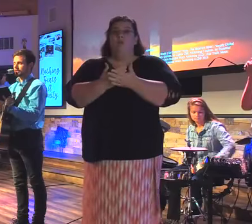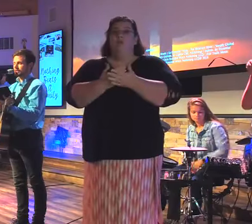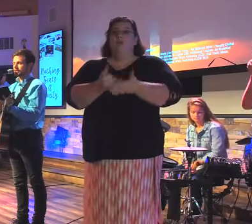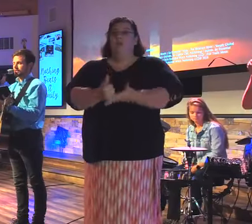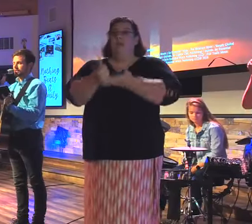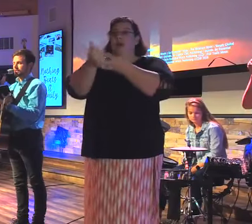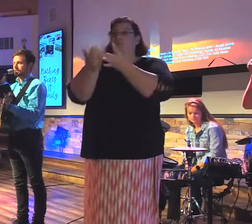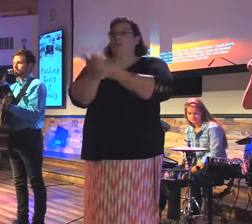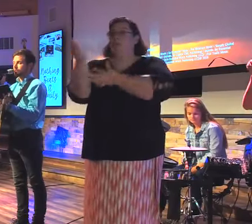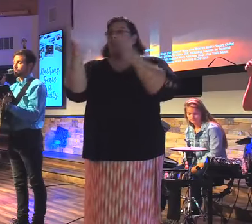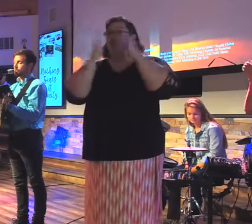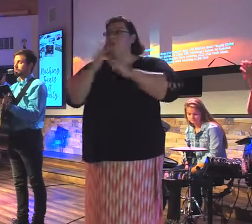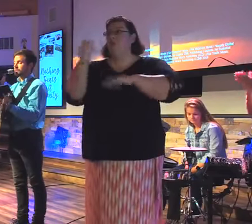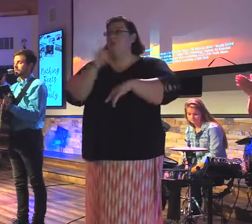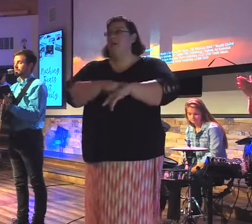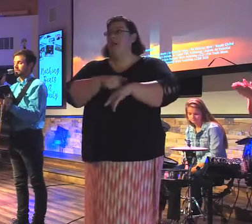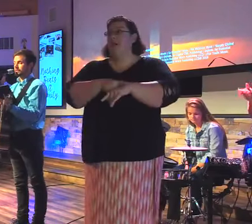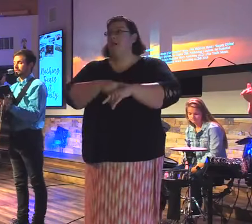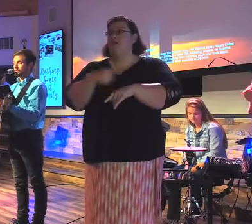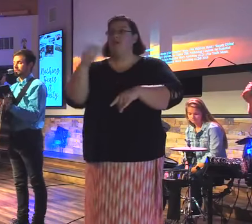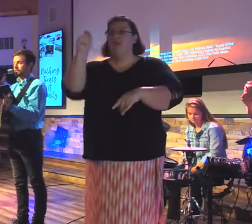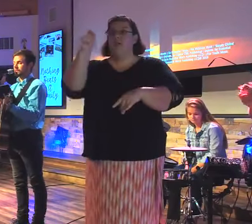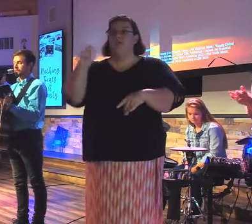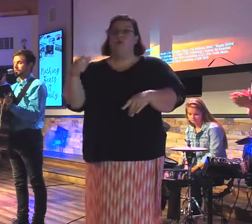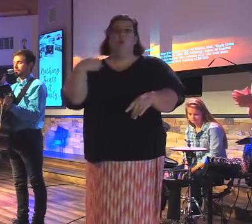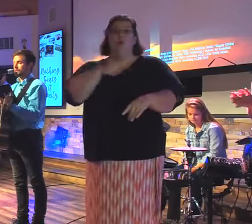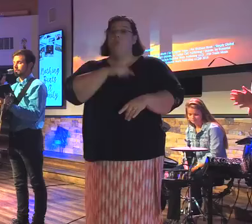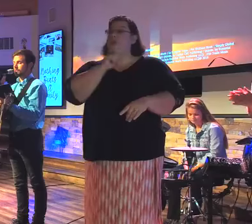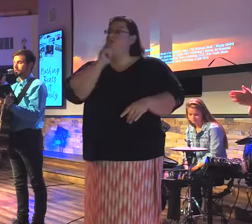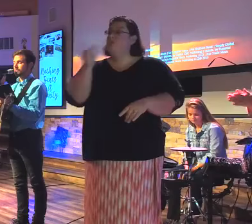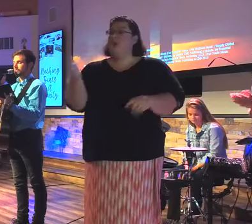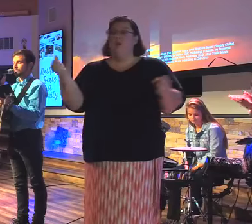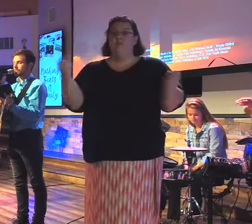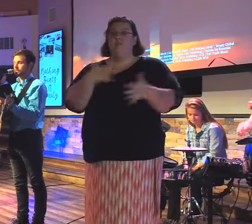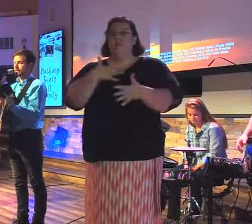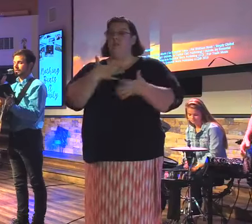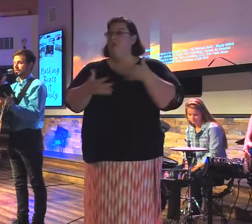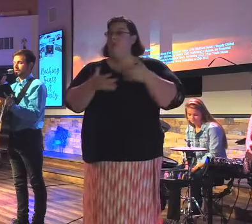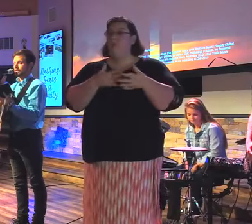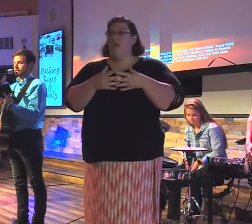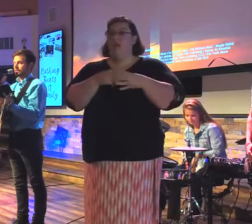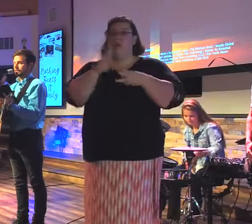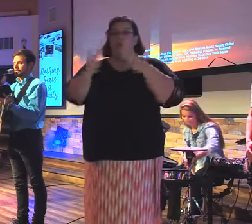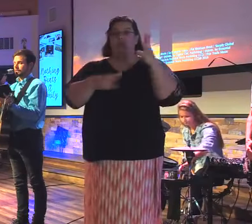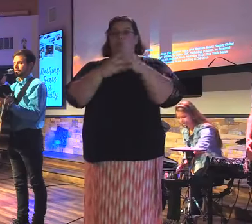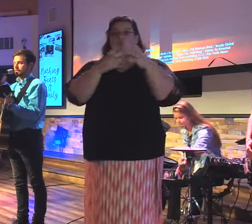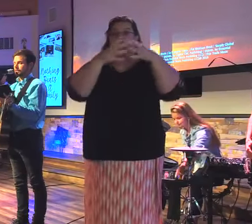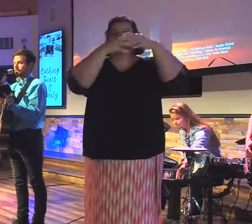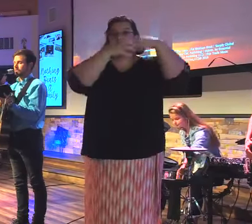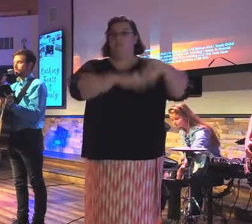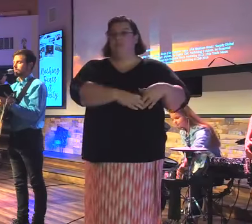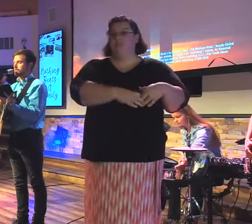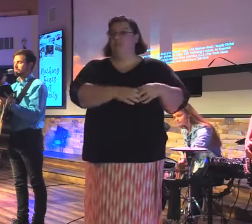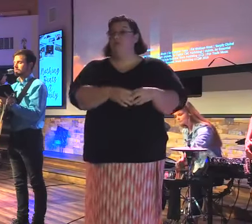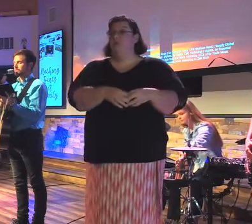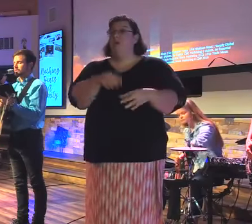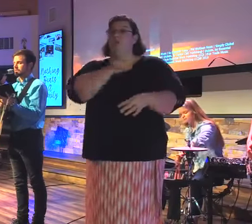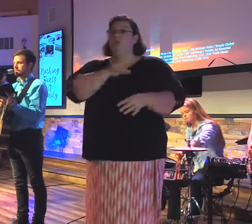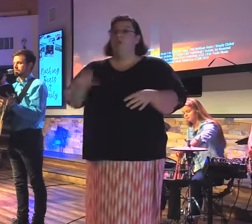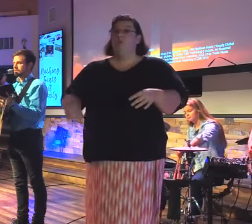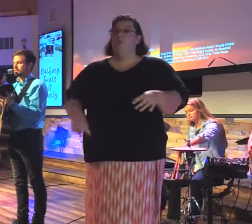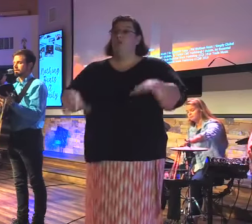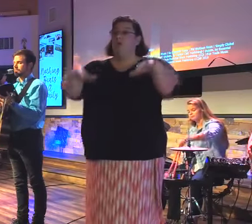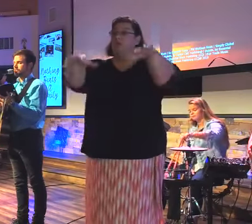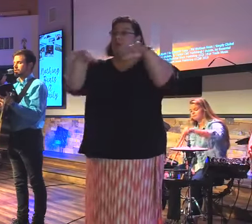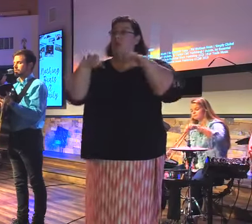trouble. Therefore, we will not fear, though the earth be removed. The Lord of hosts is with